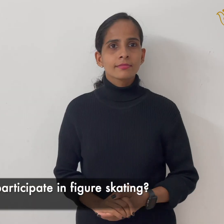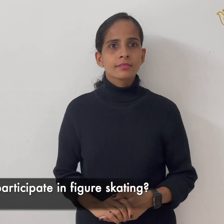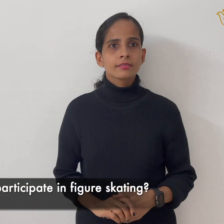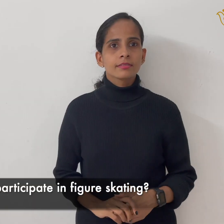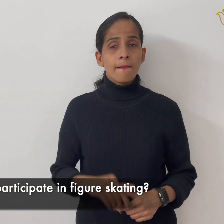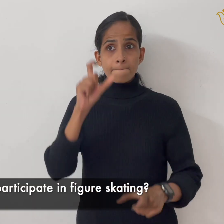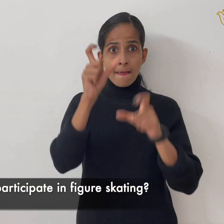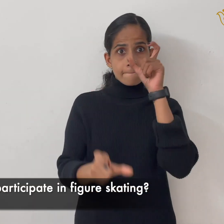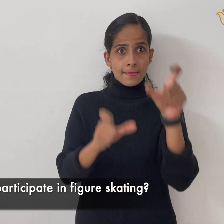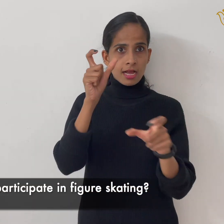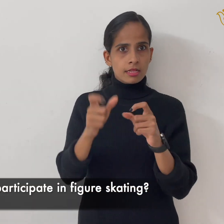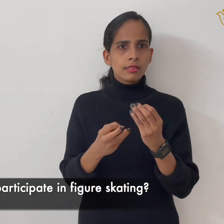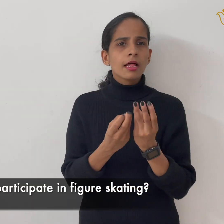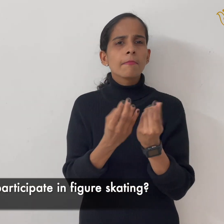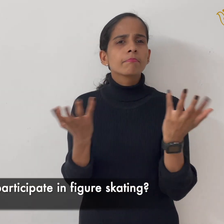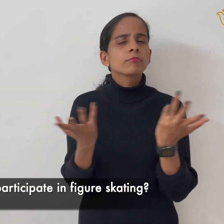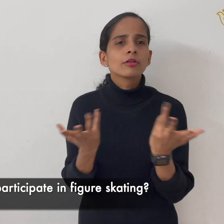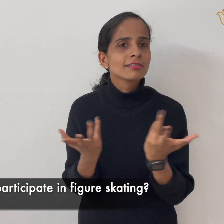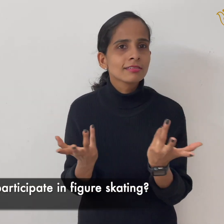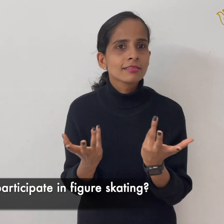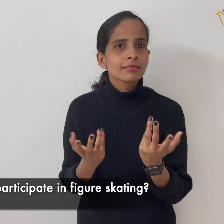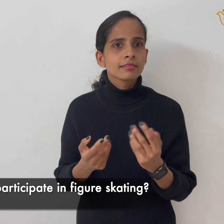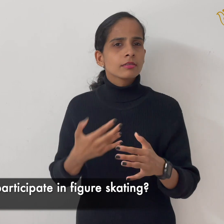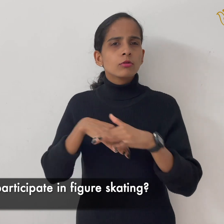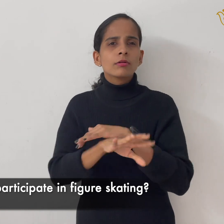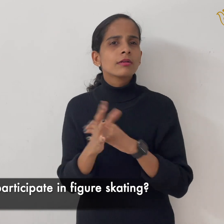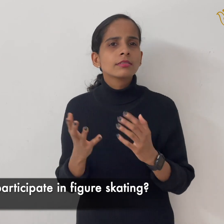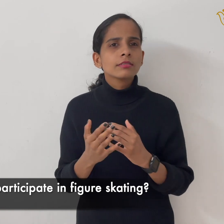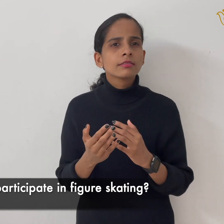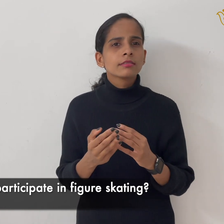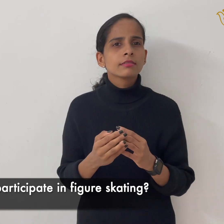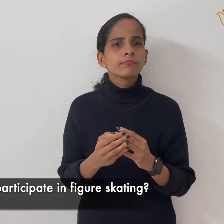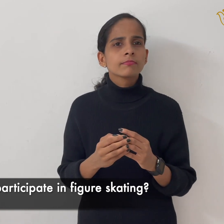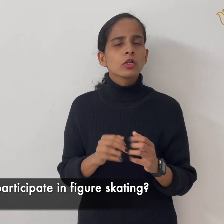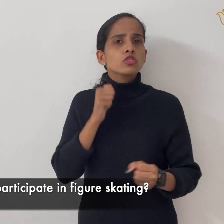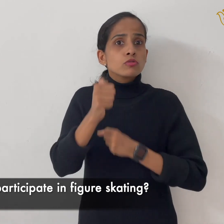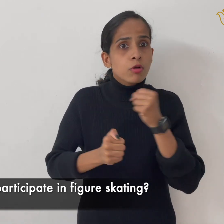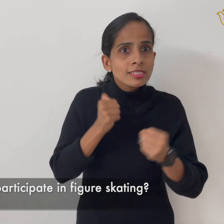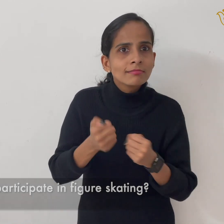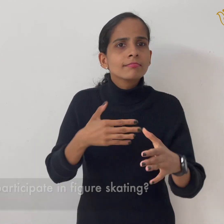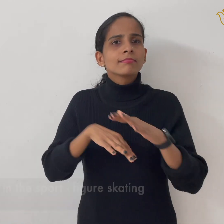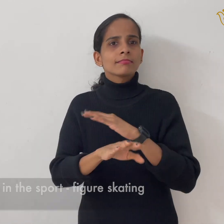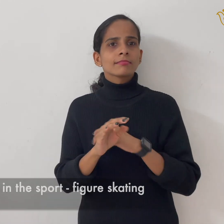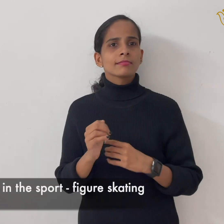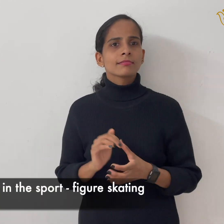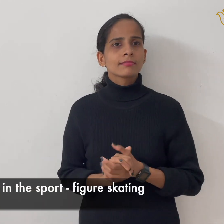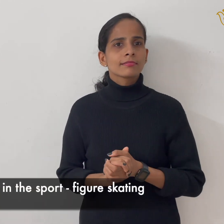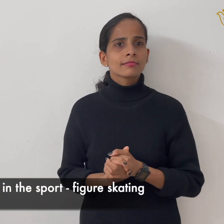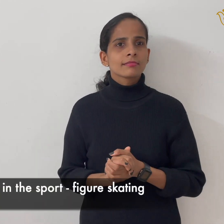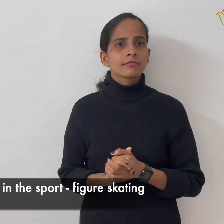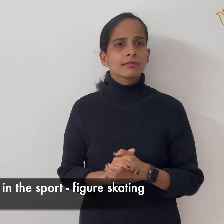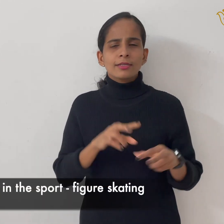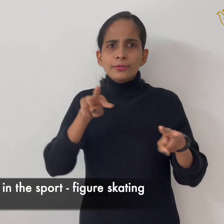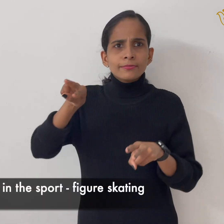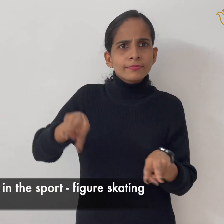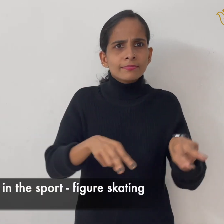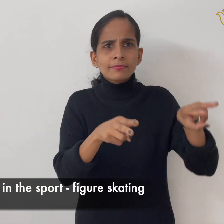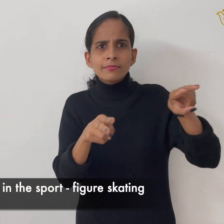How many people participate in figure skating? People, how many in